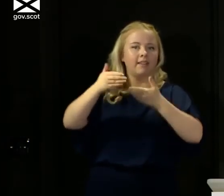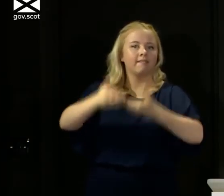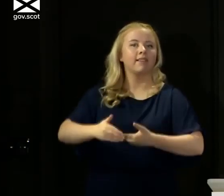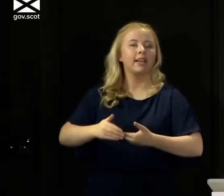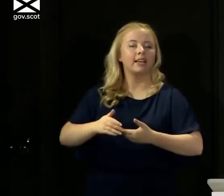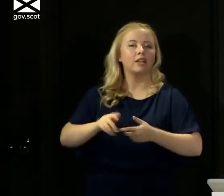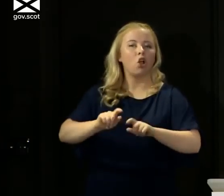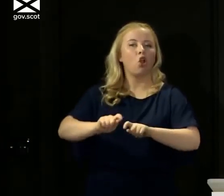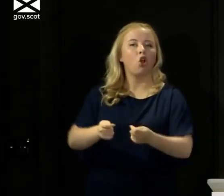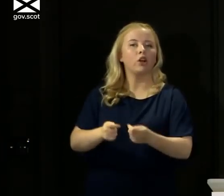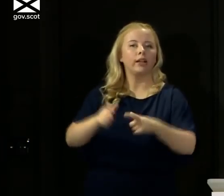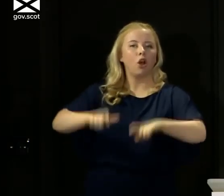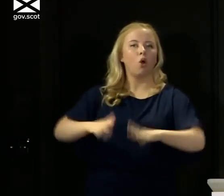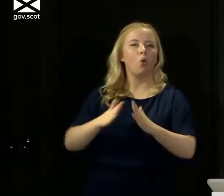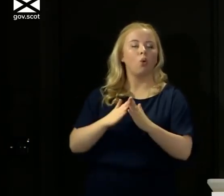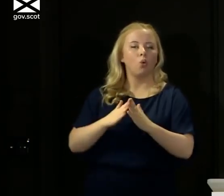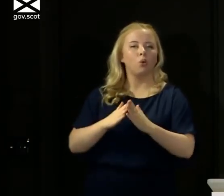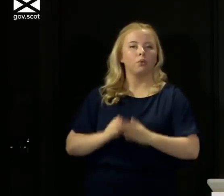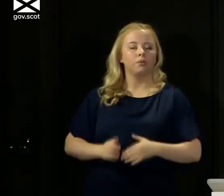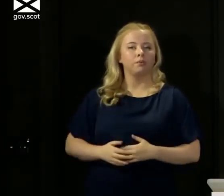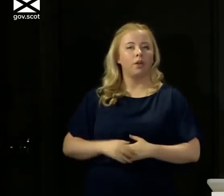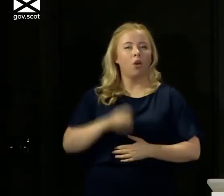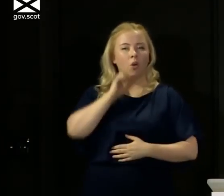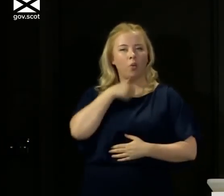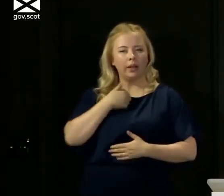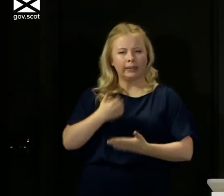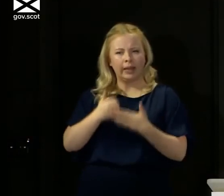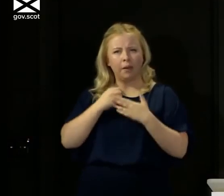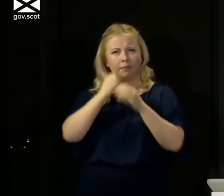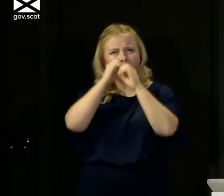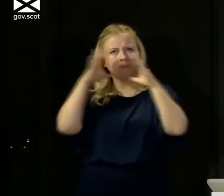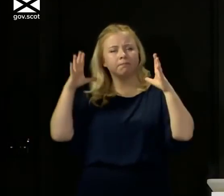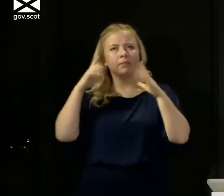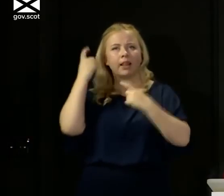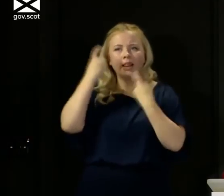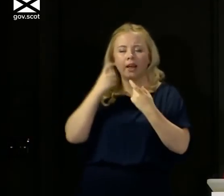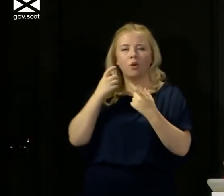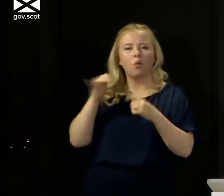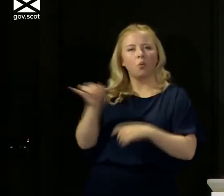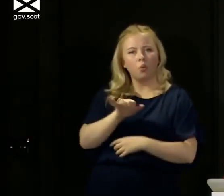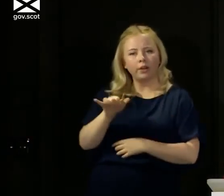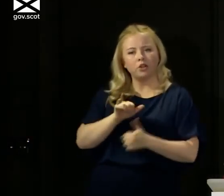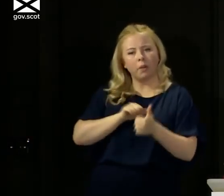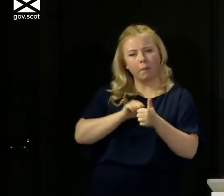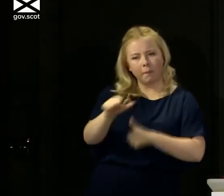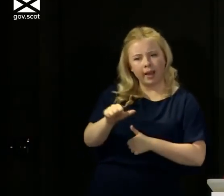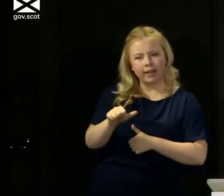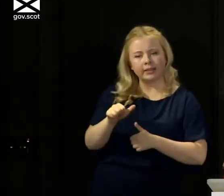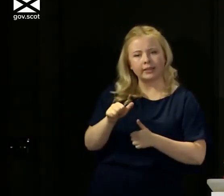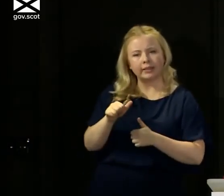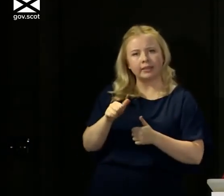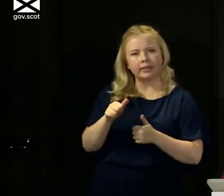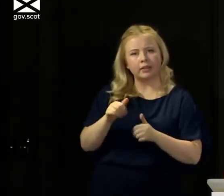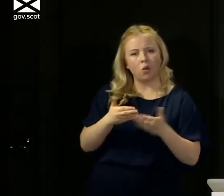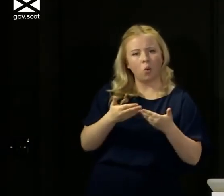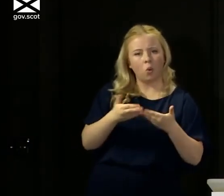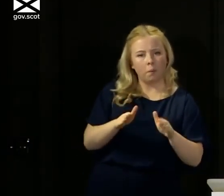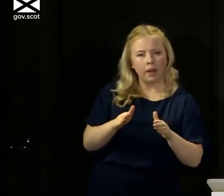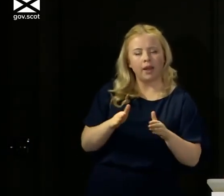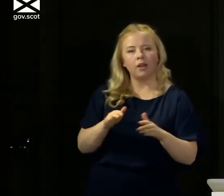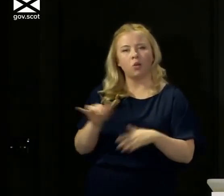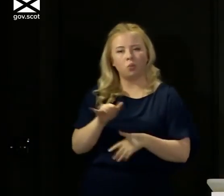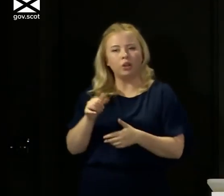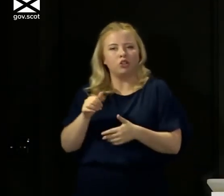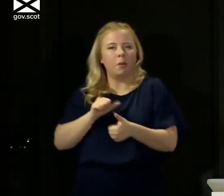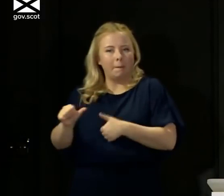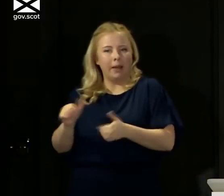of the things that we continue to want to limit versus the things that we feel more confident about lifting. So all of